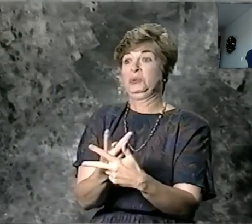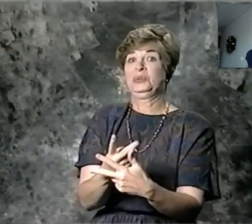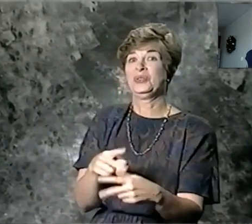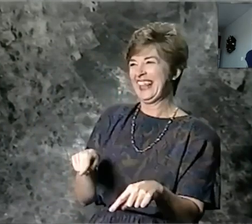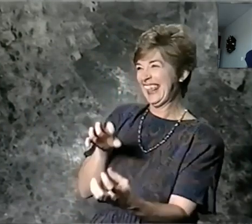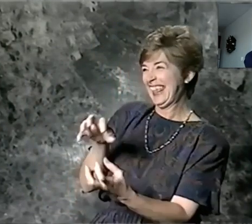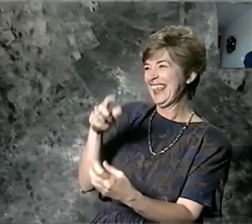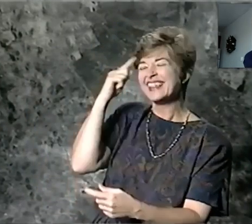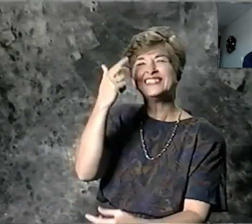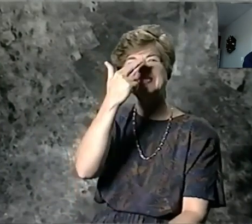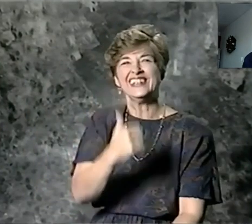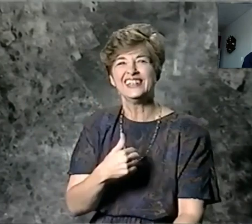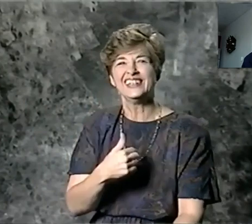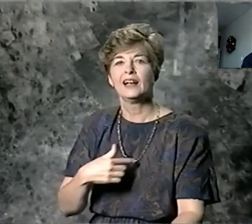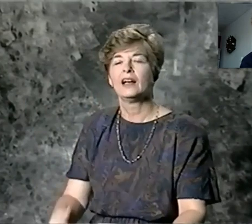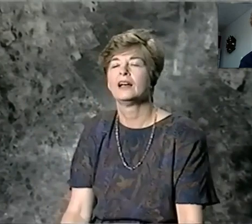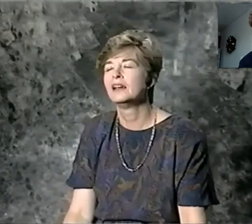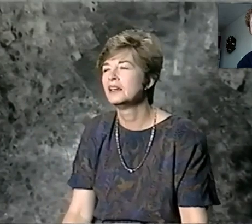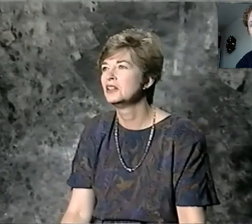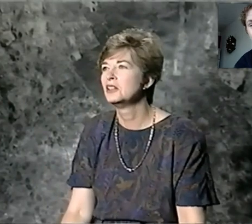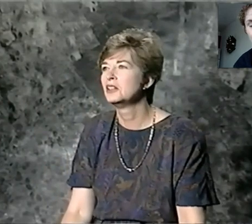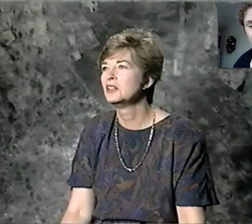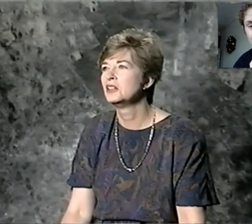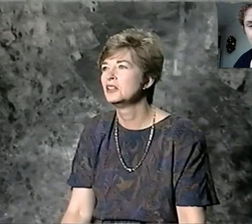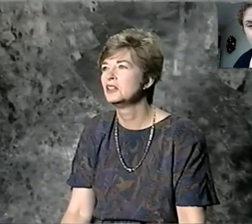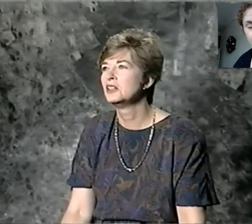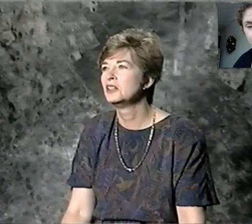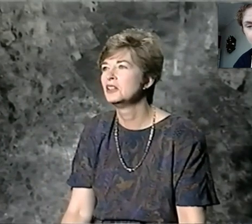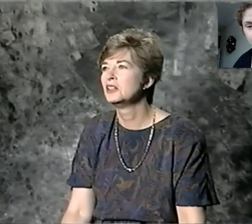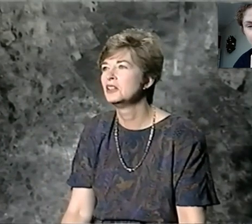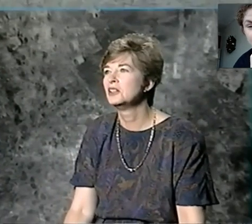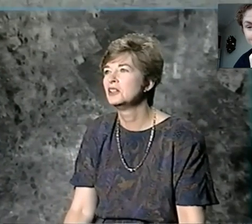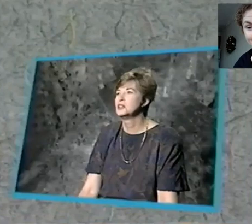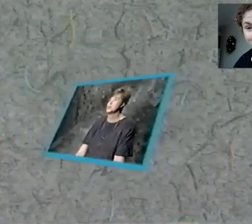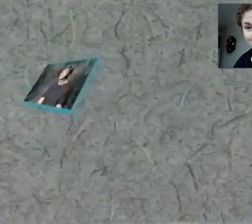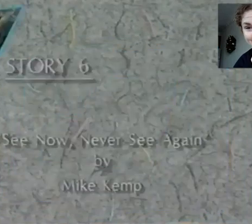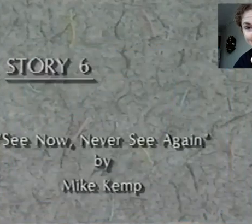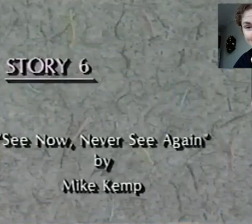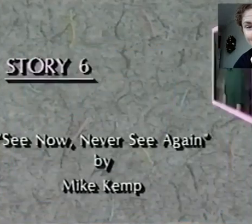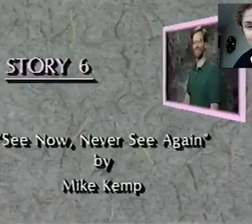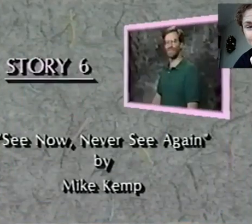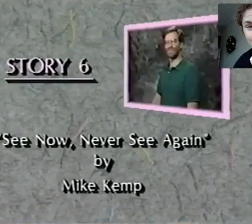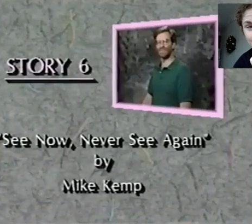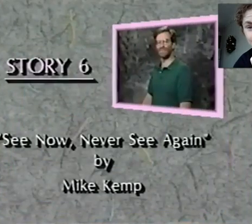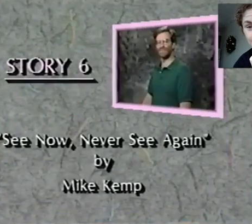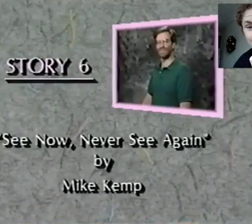it's because we left the youngest and we're in the elevator. And the other 2 were laughing